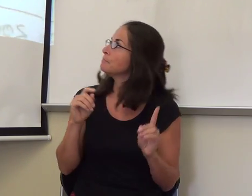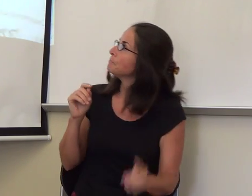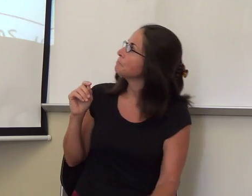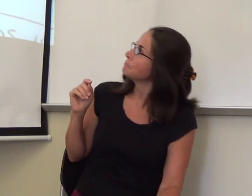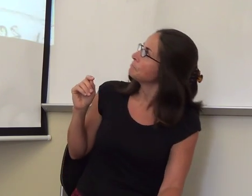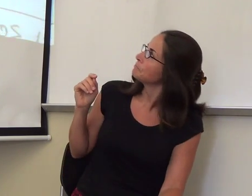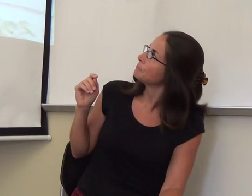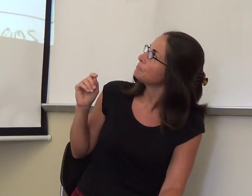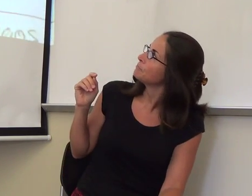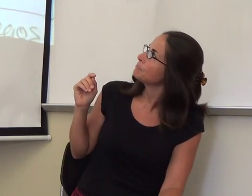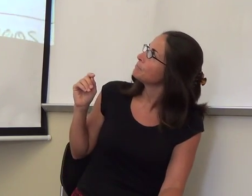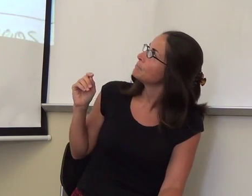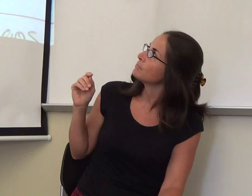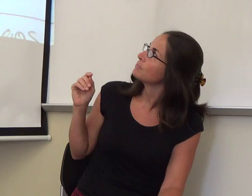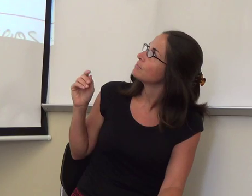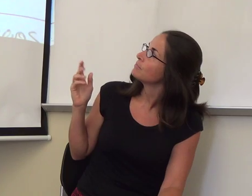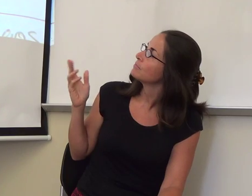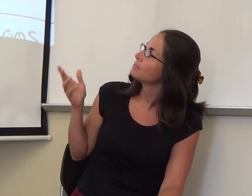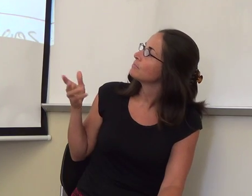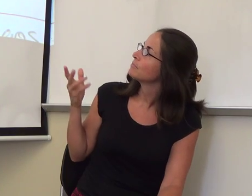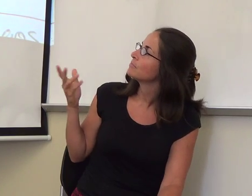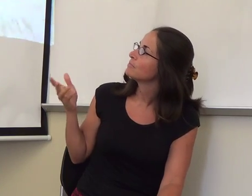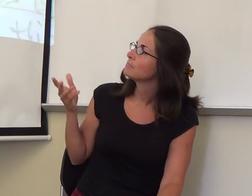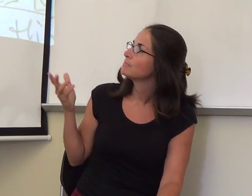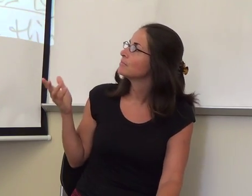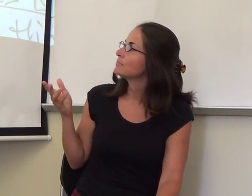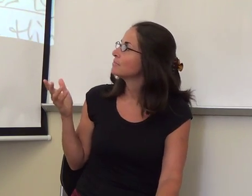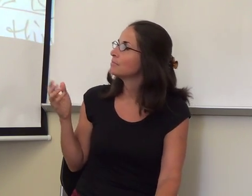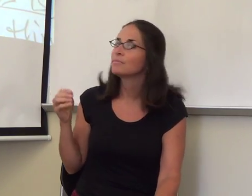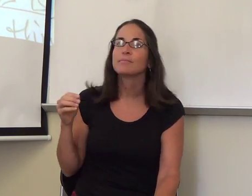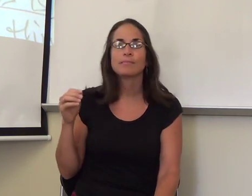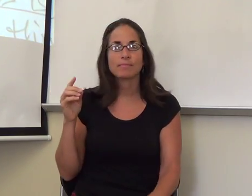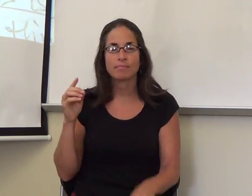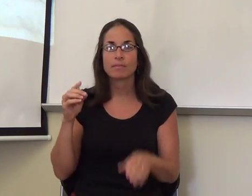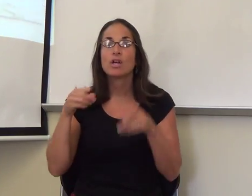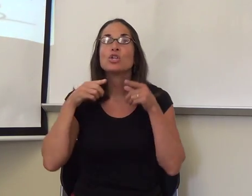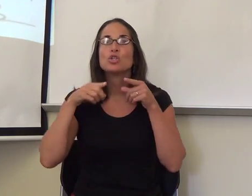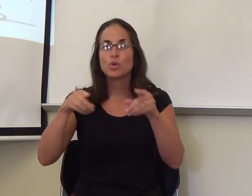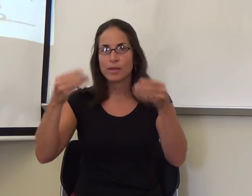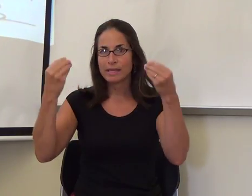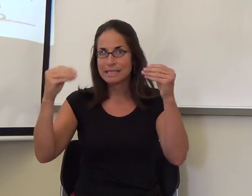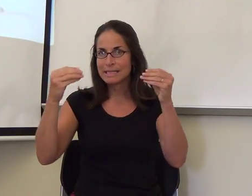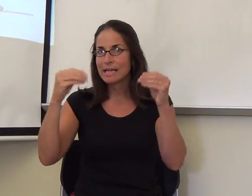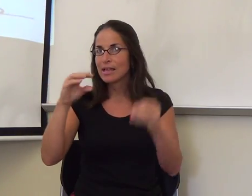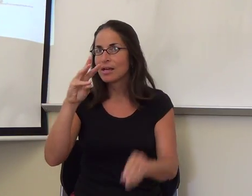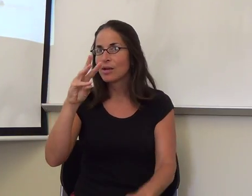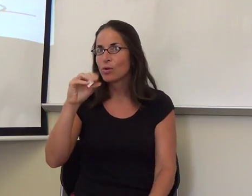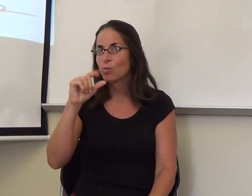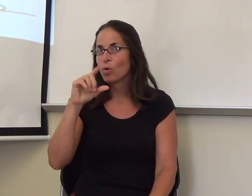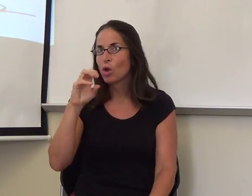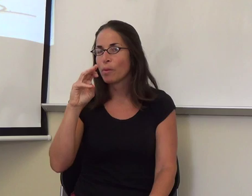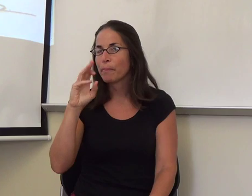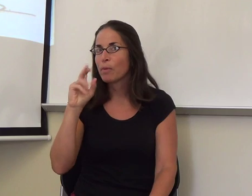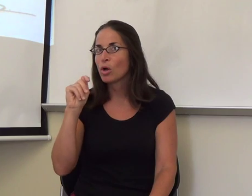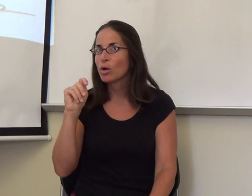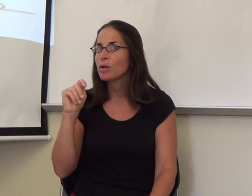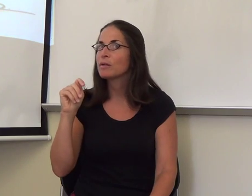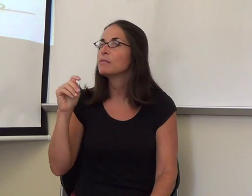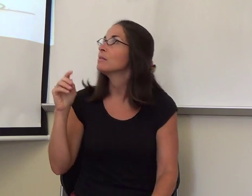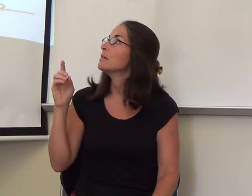long as you have somebody doing the action. During the sale at Walmart, now here's what somebody wrote, something happened, what